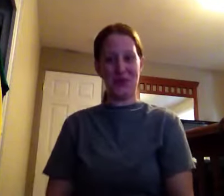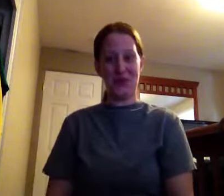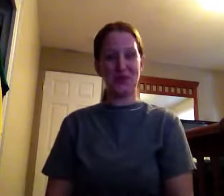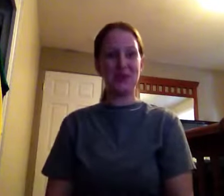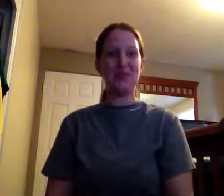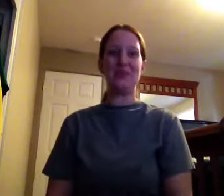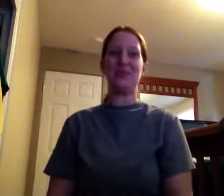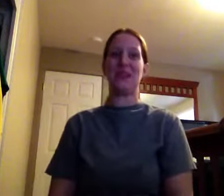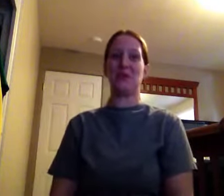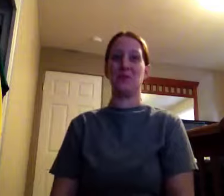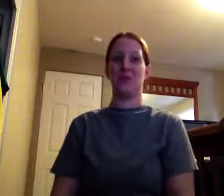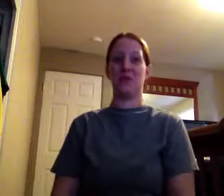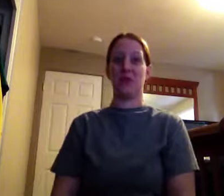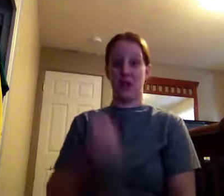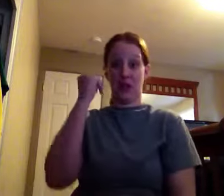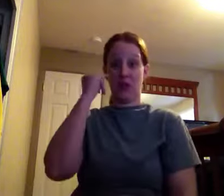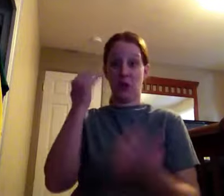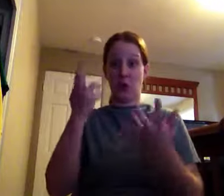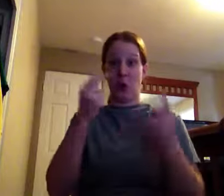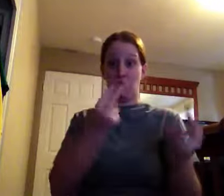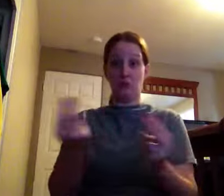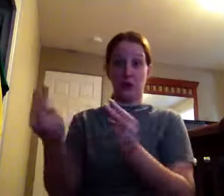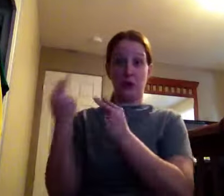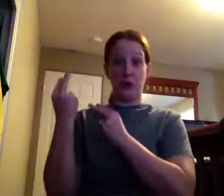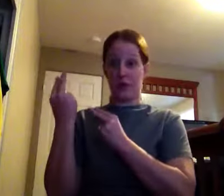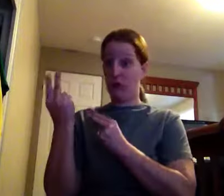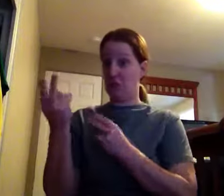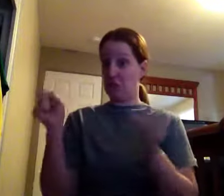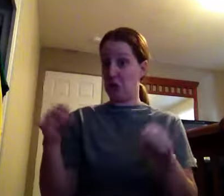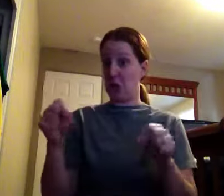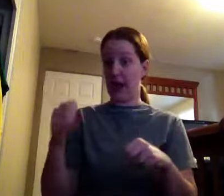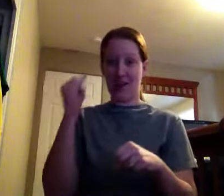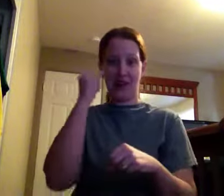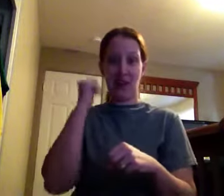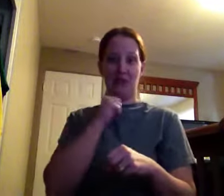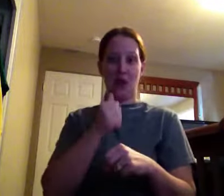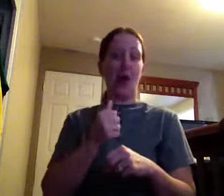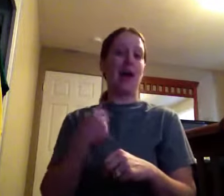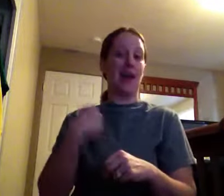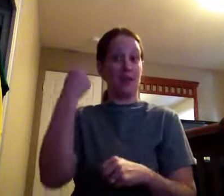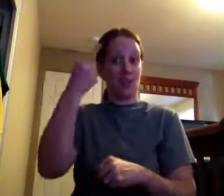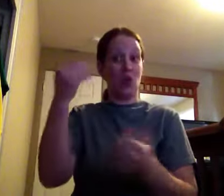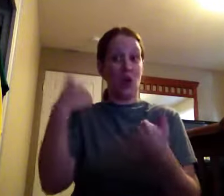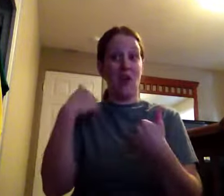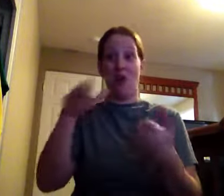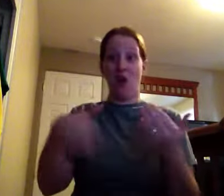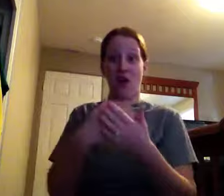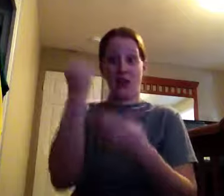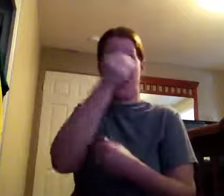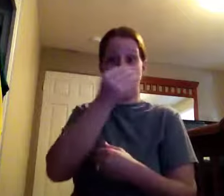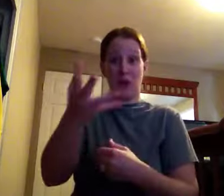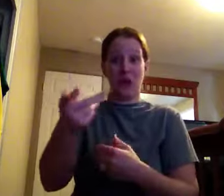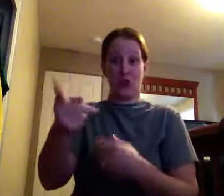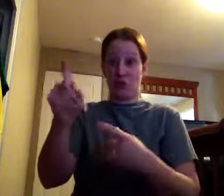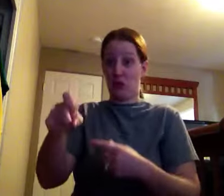So, if you'd like to replay any of this, you can. If not, I've given you all the information you need. You can go back and you can study the molar podcast,